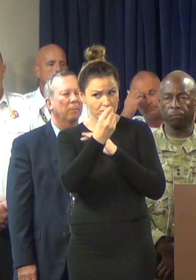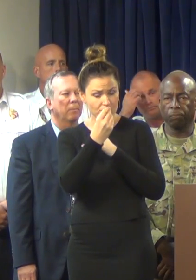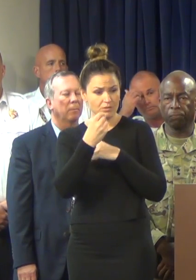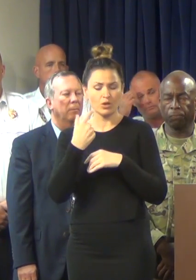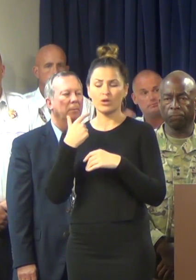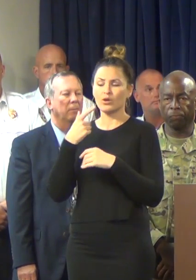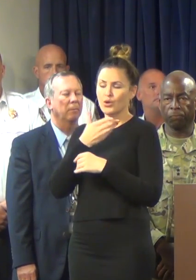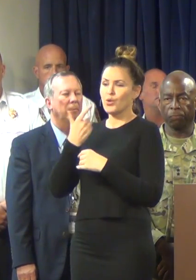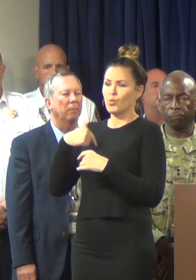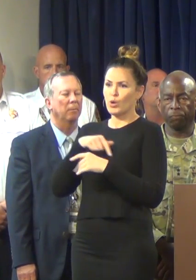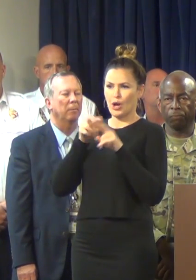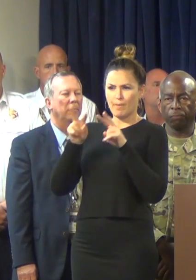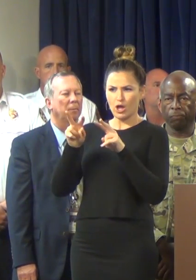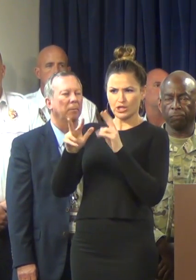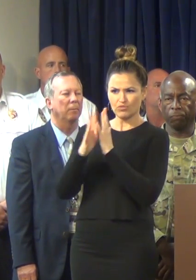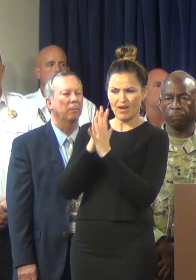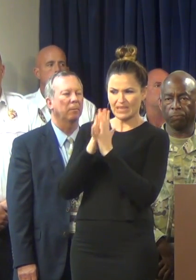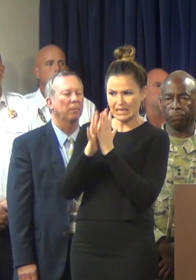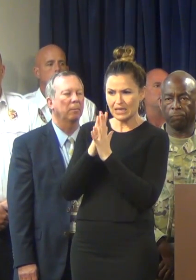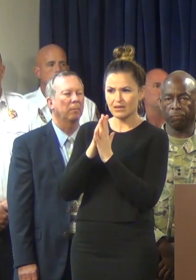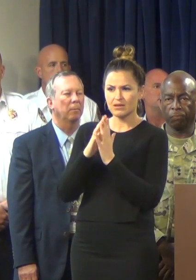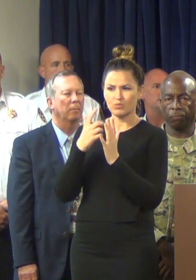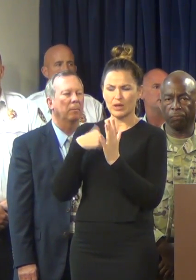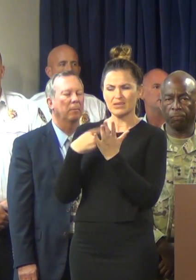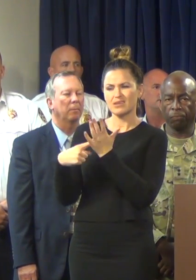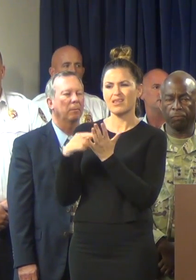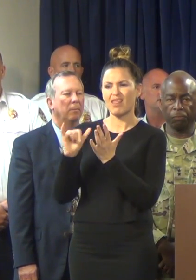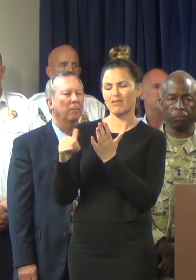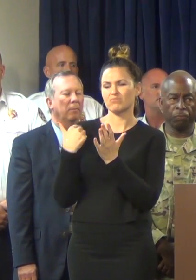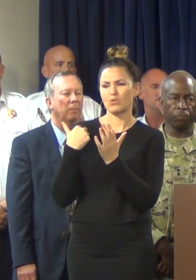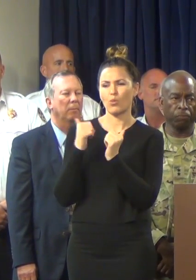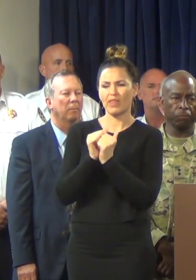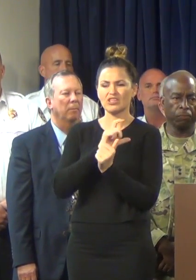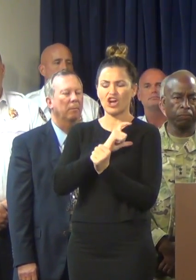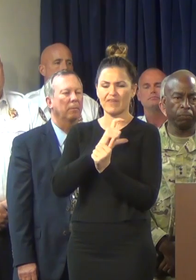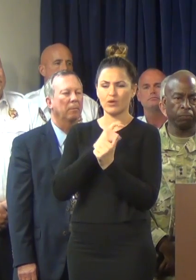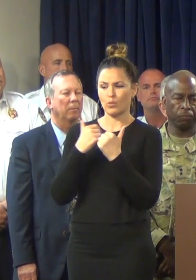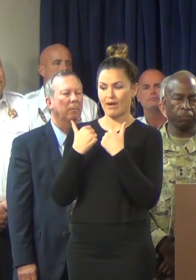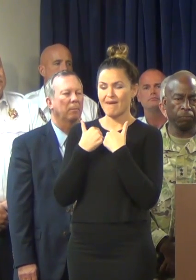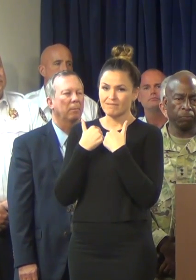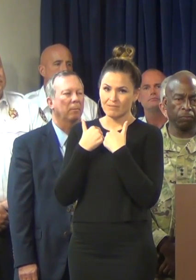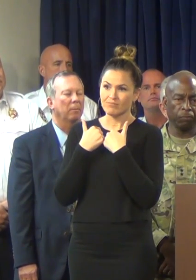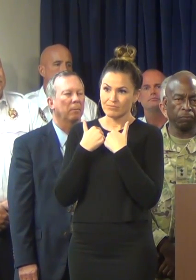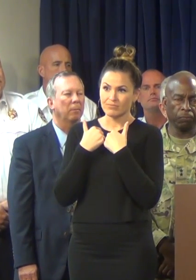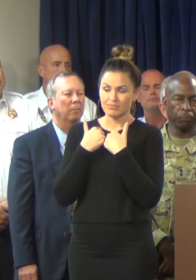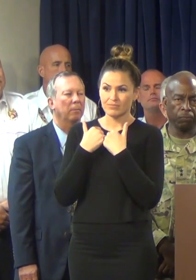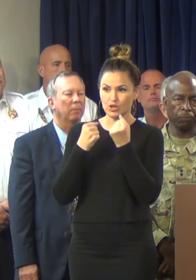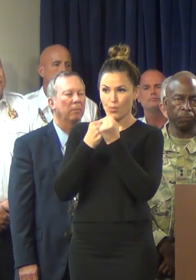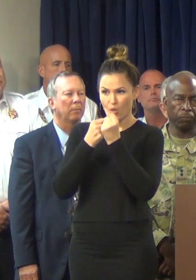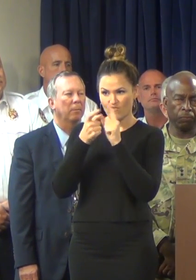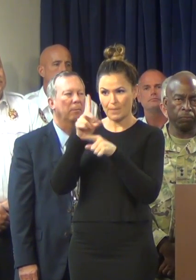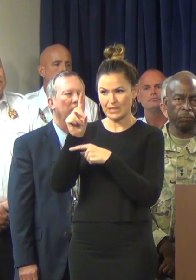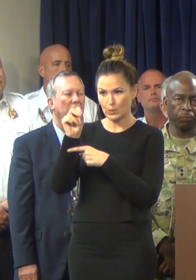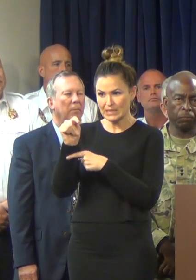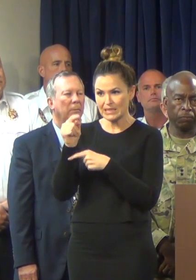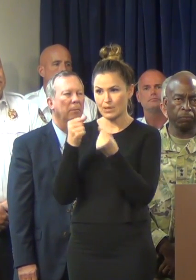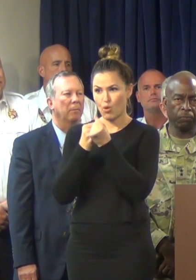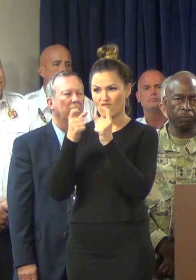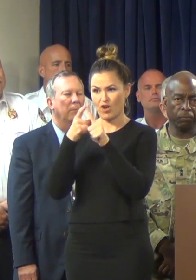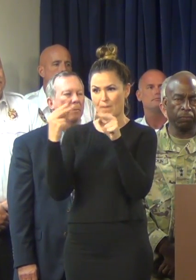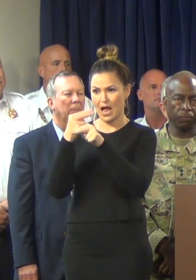are monitoring the amount of traffic we have. We were talking about that earlier with the sheriff. We have support from DOT, support from